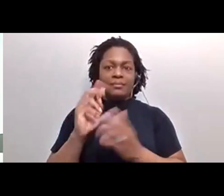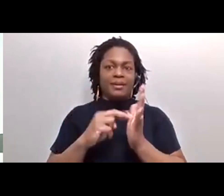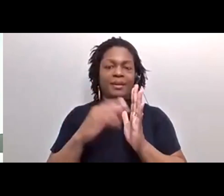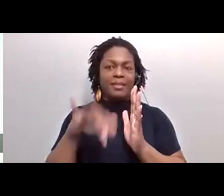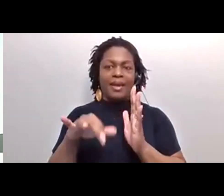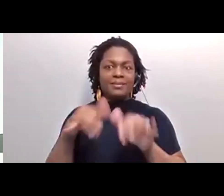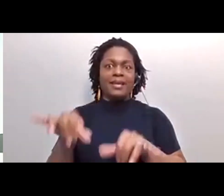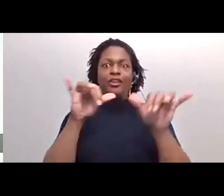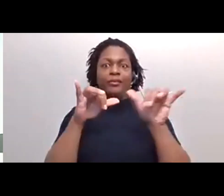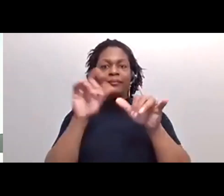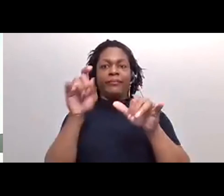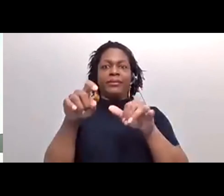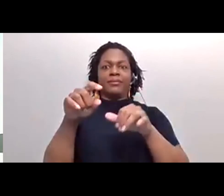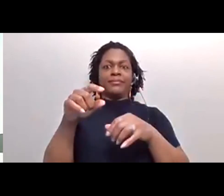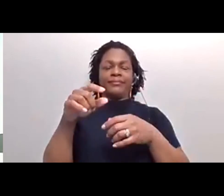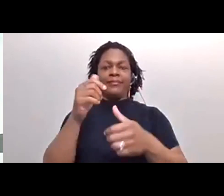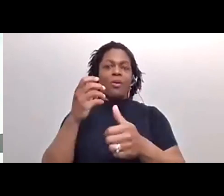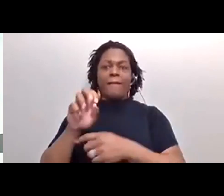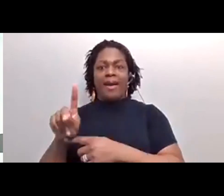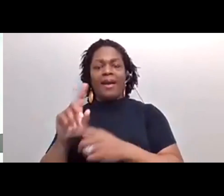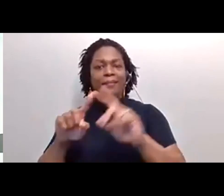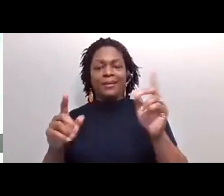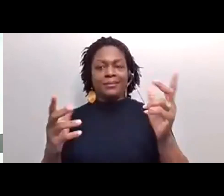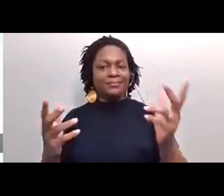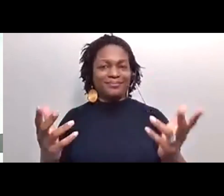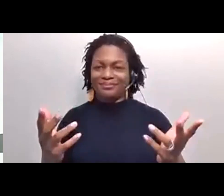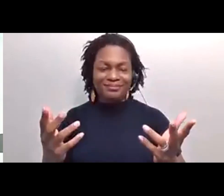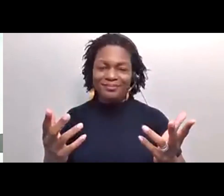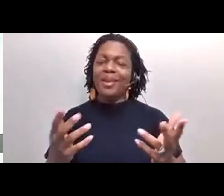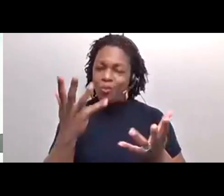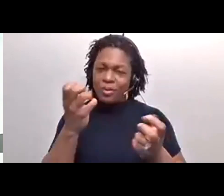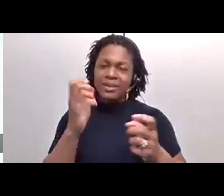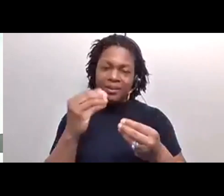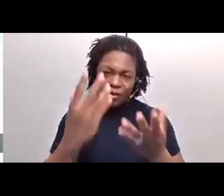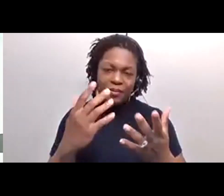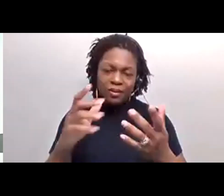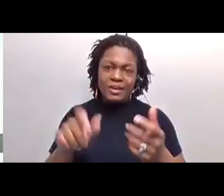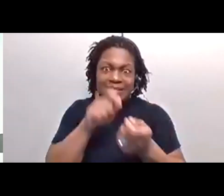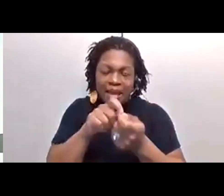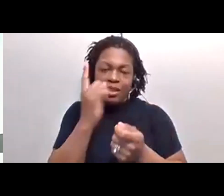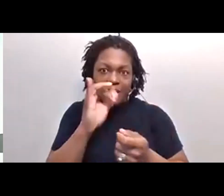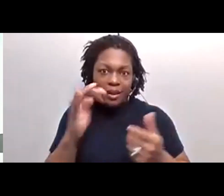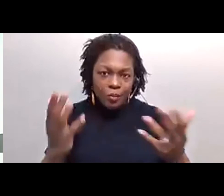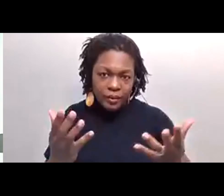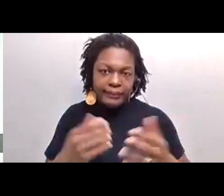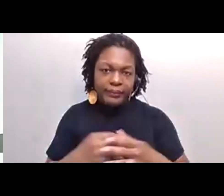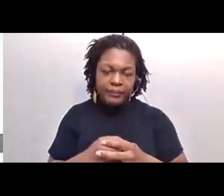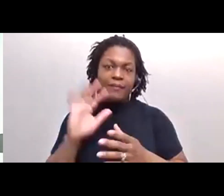that's kind of how things were left. The other thing I'd like to say about House Bill